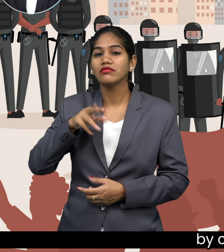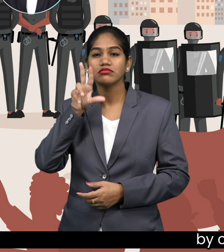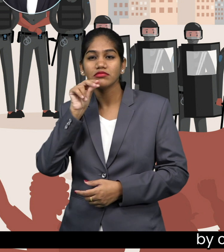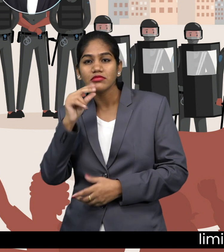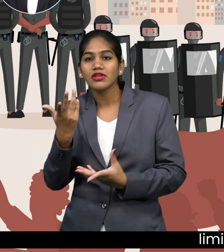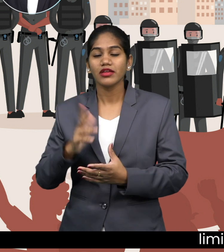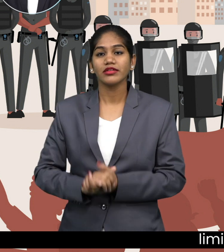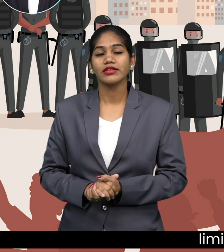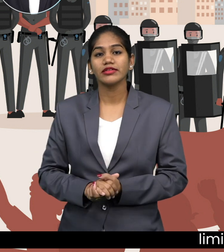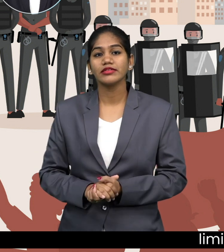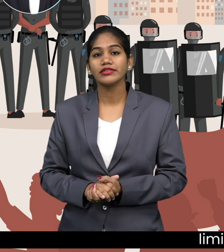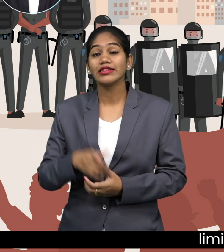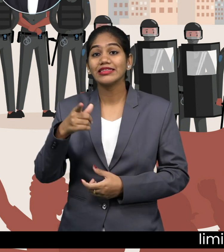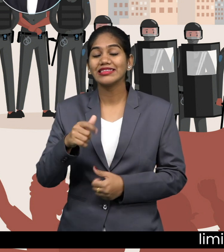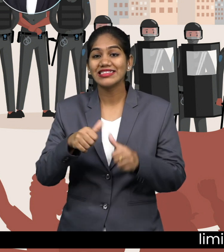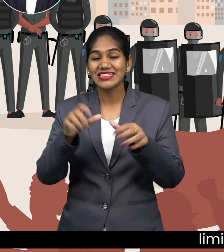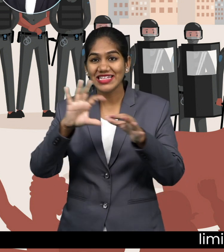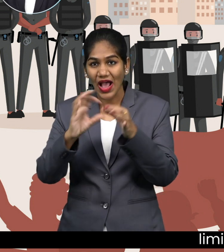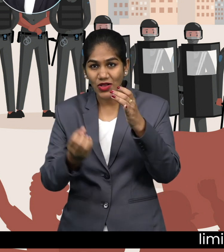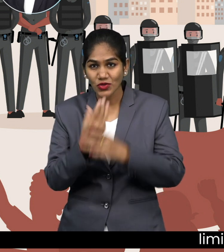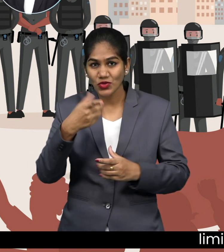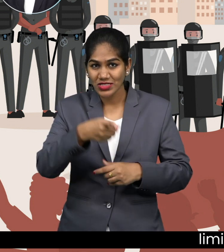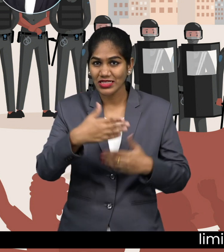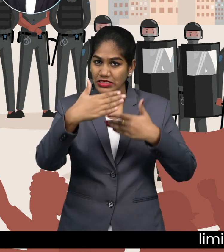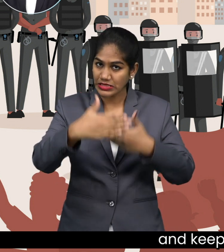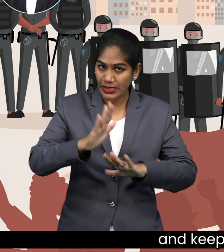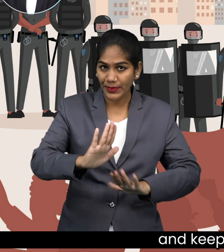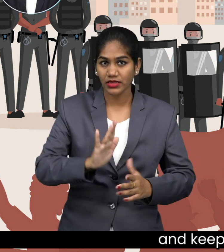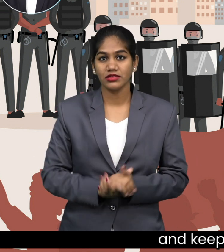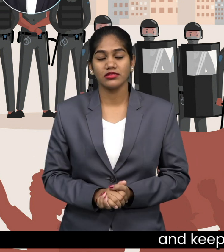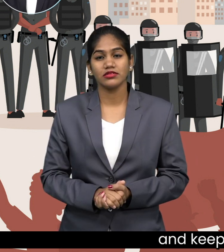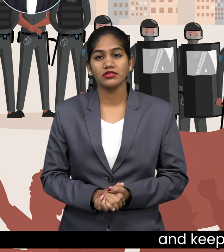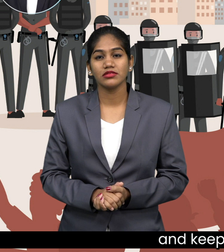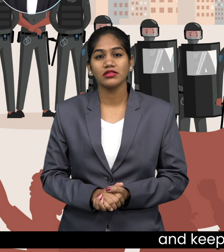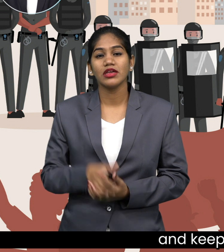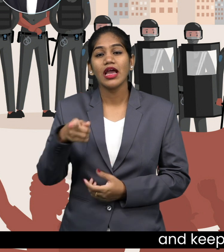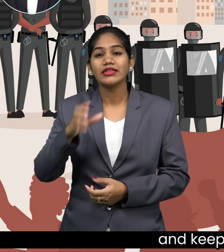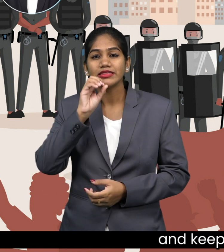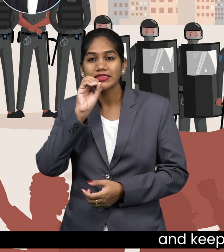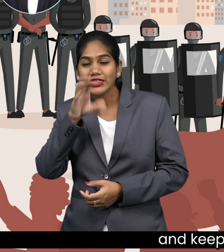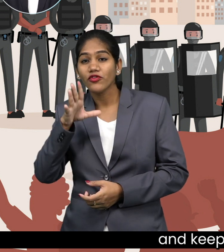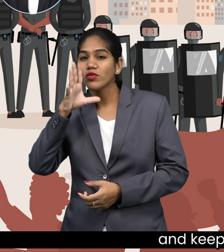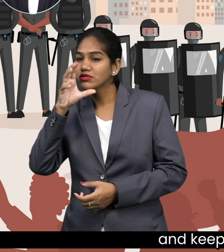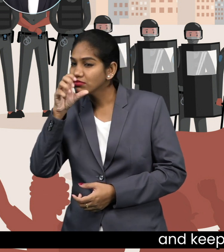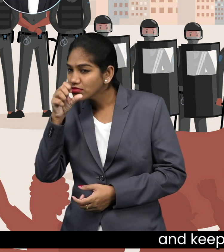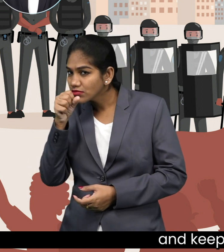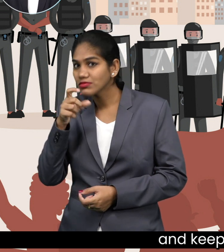limiting associations and keeping information secret.